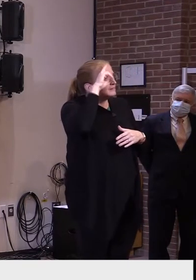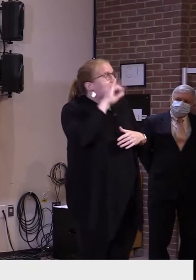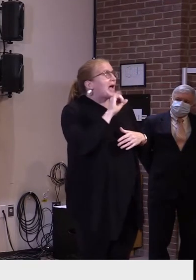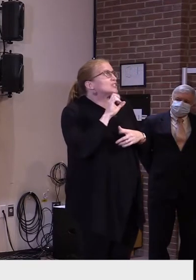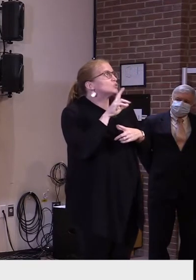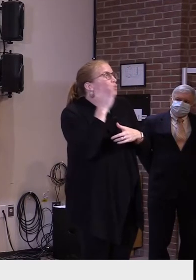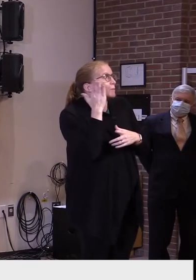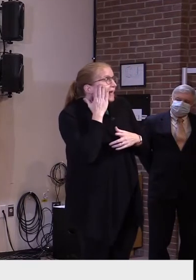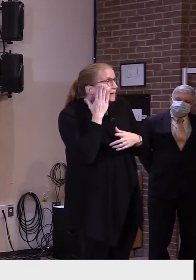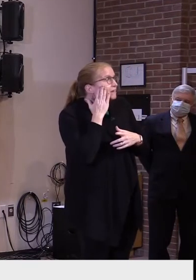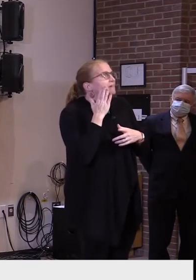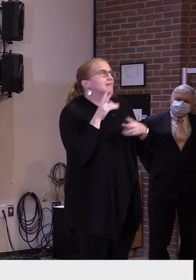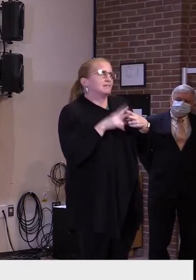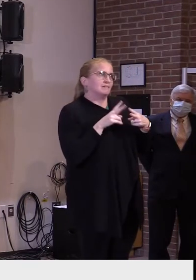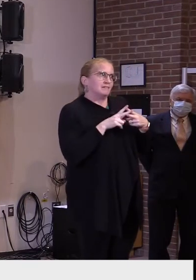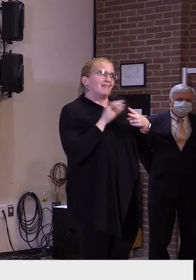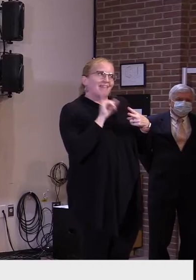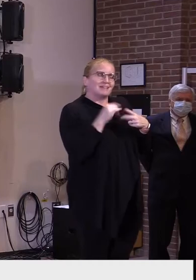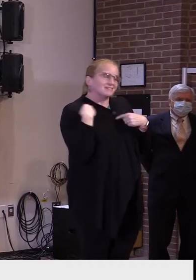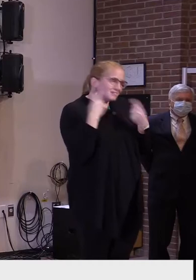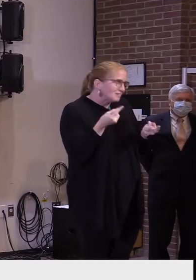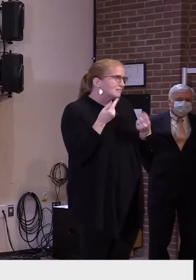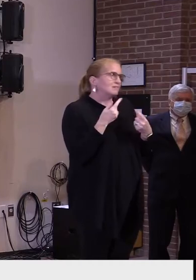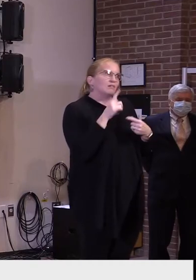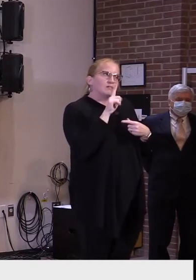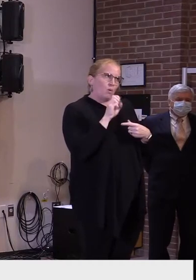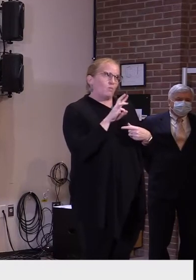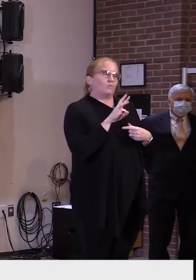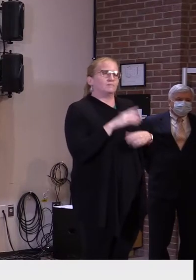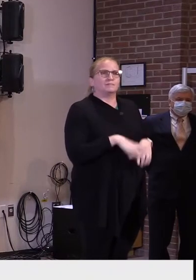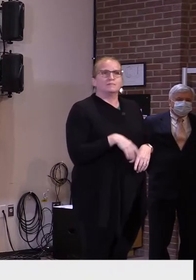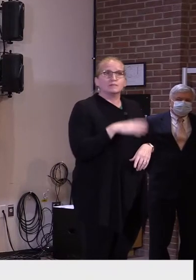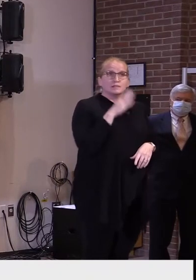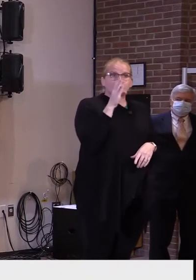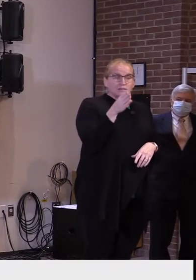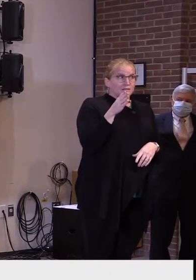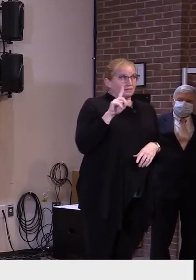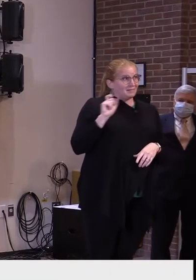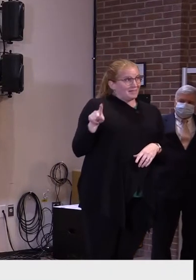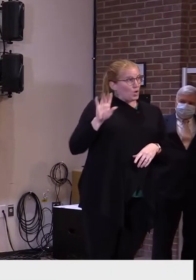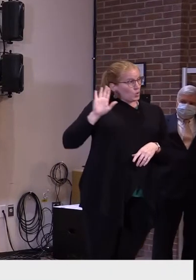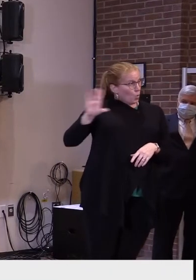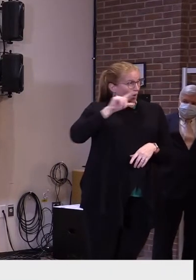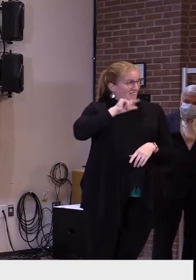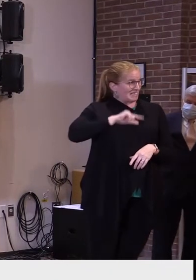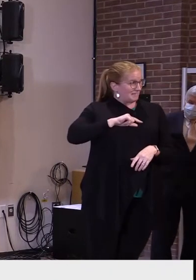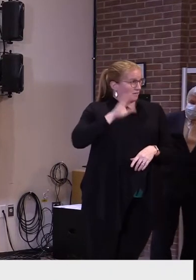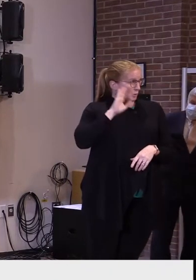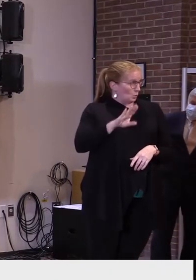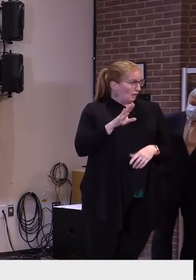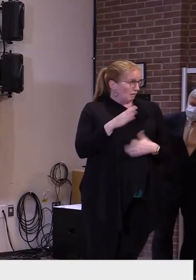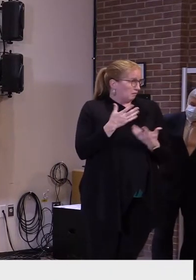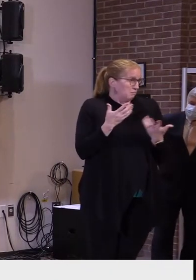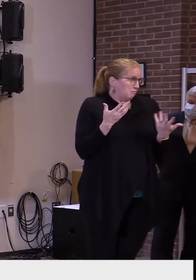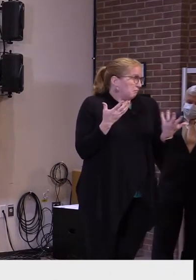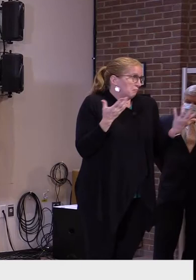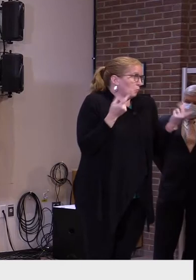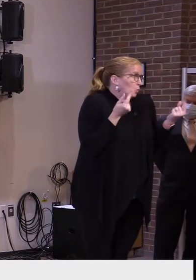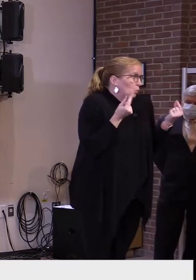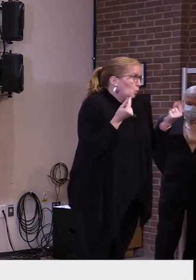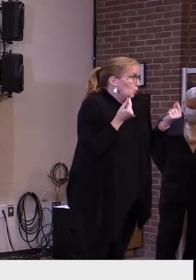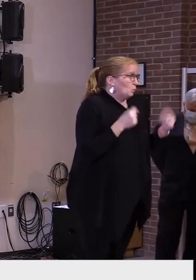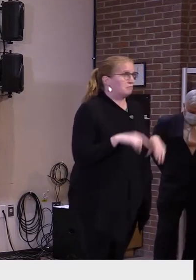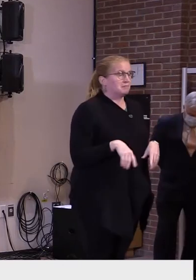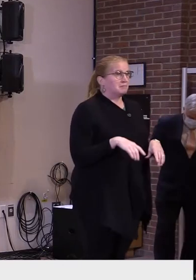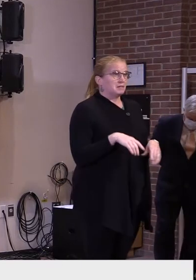ICU data as a part of that. I also wanted to ask you what your Thanksgiving's going to look like. You heard from Dr. Levine. How are you